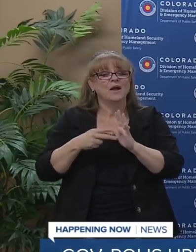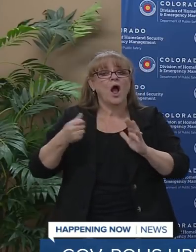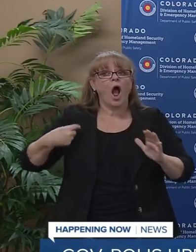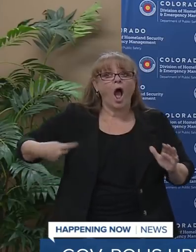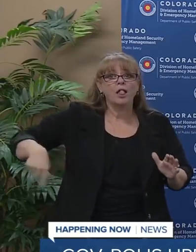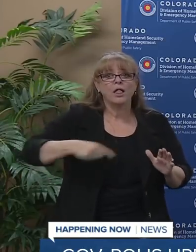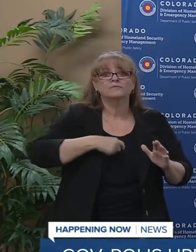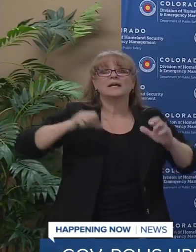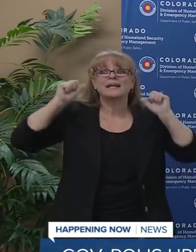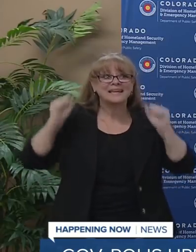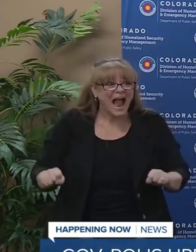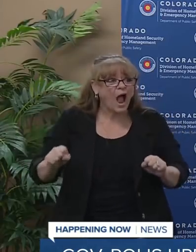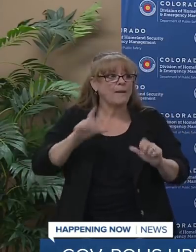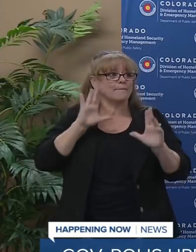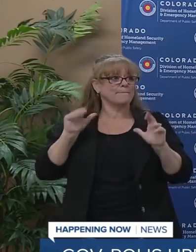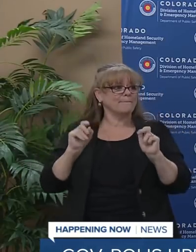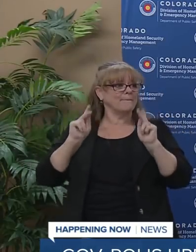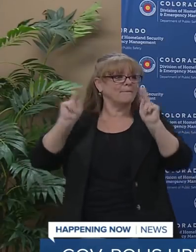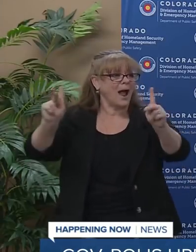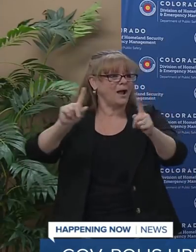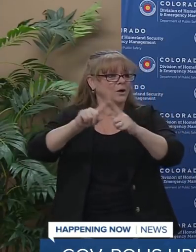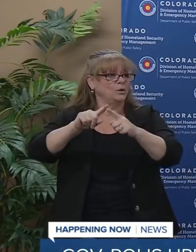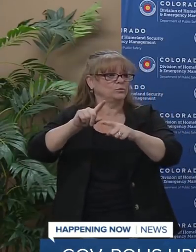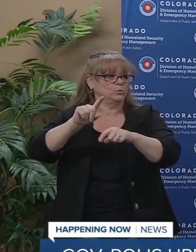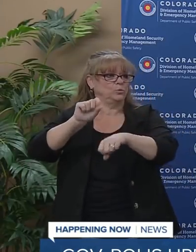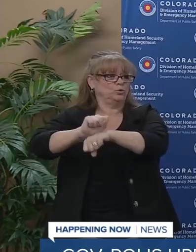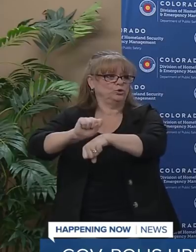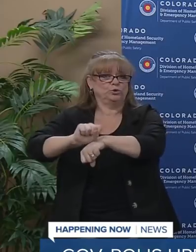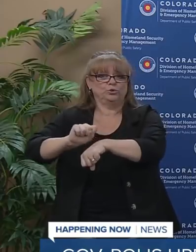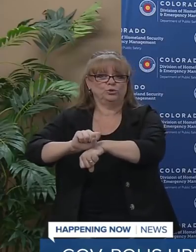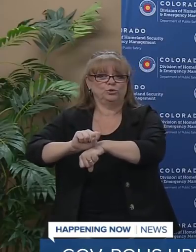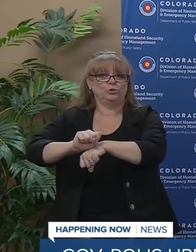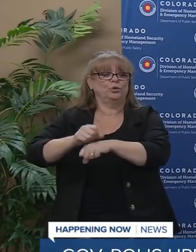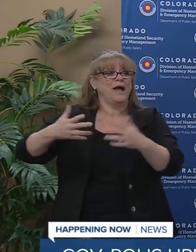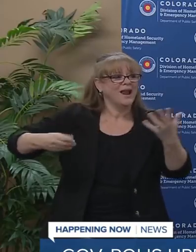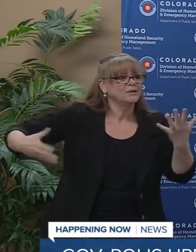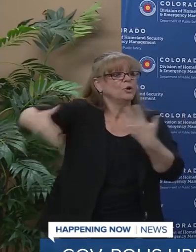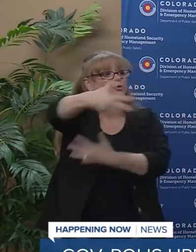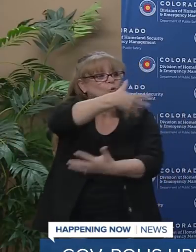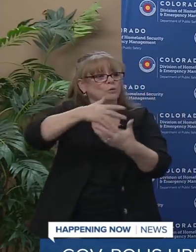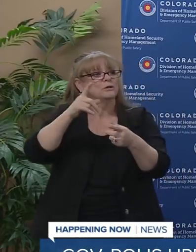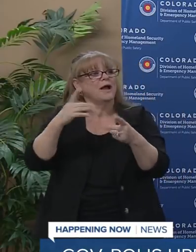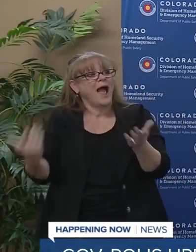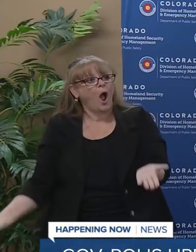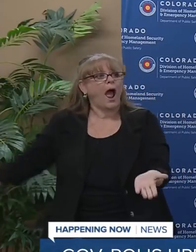fun, and get past this horrific pandemic here in Colorado. Telephone?